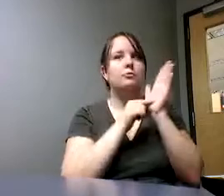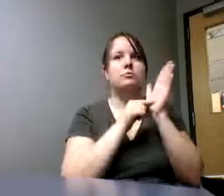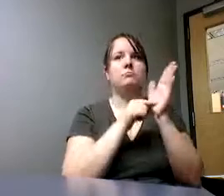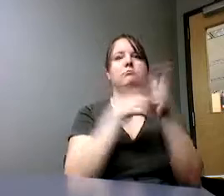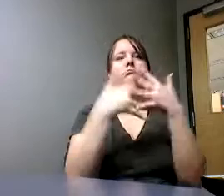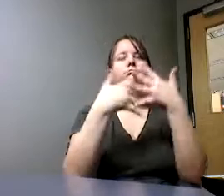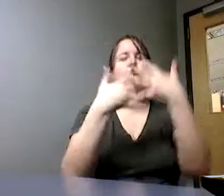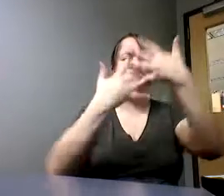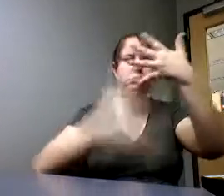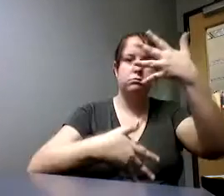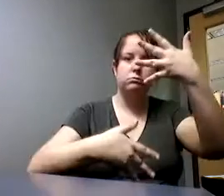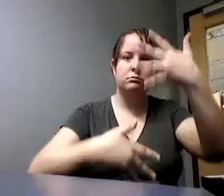talk more about this a little bit.